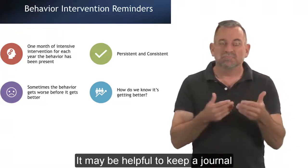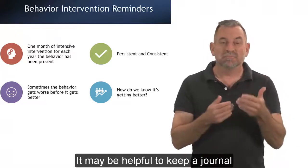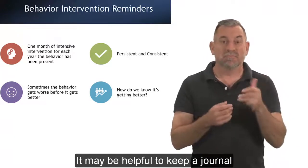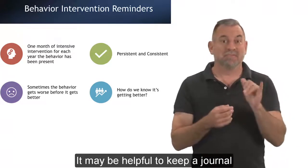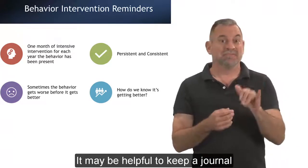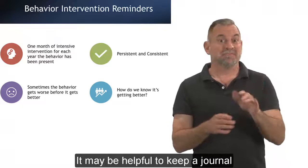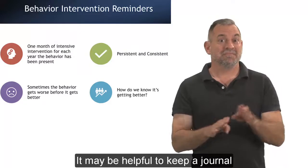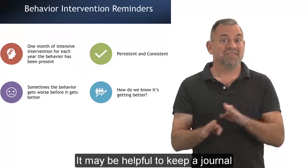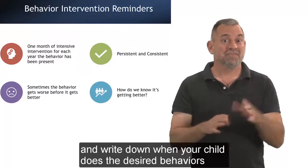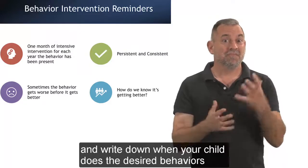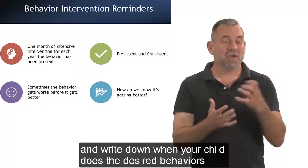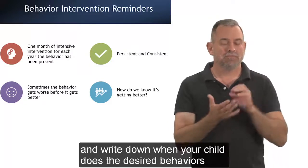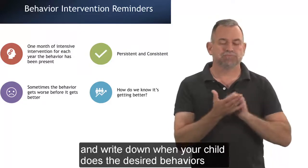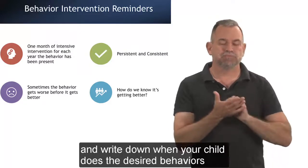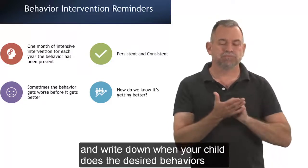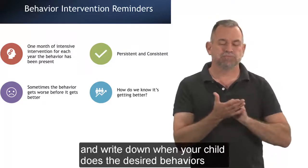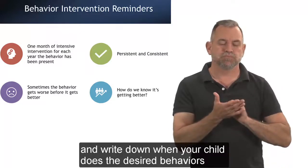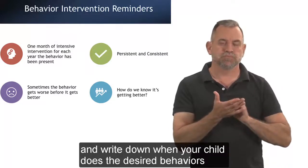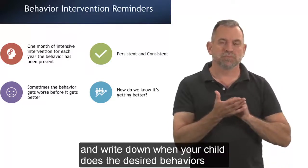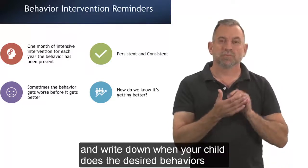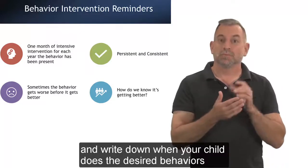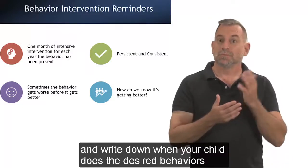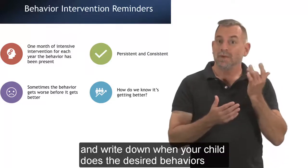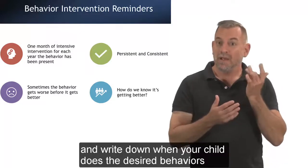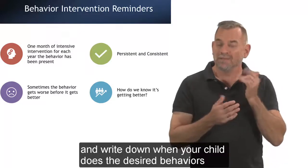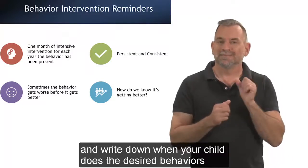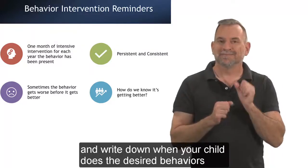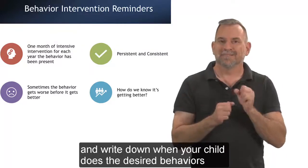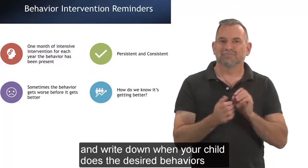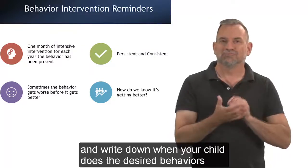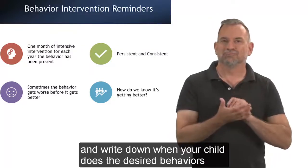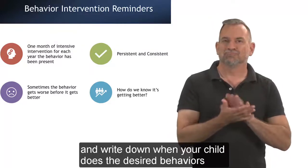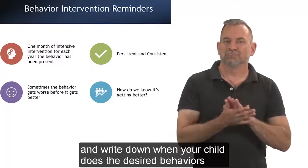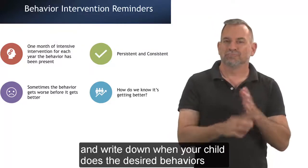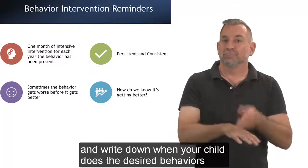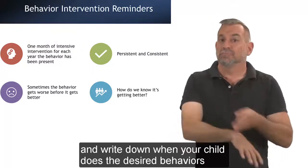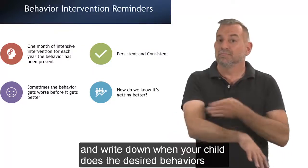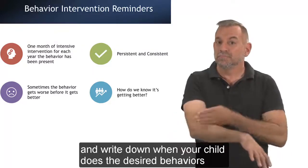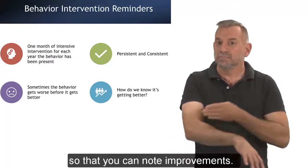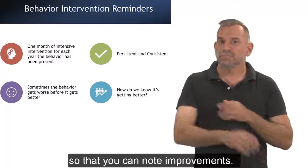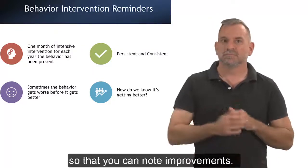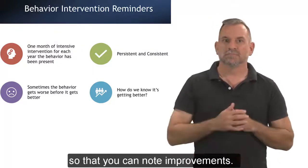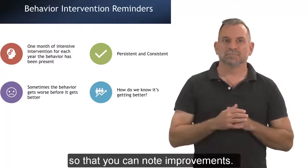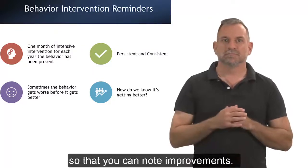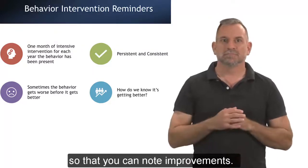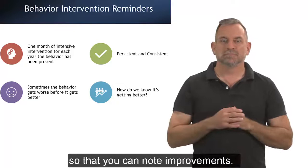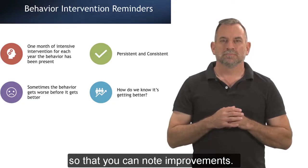your child does the desired behaviors so that you can note improvements.